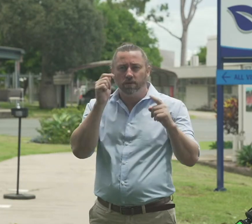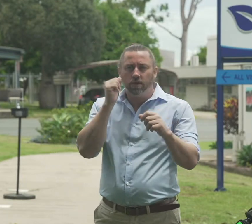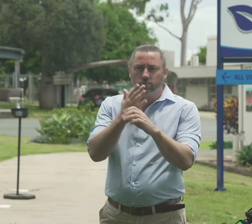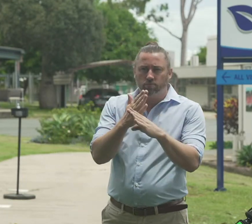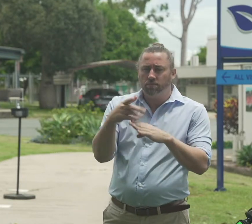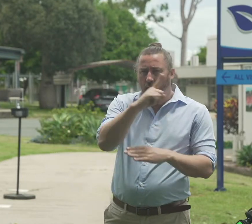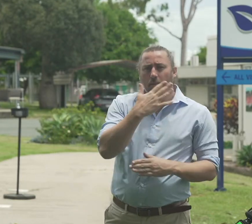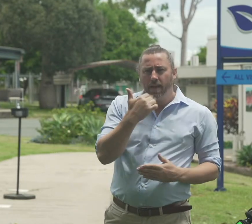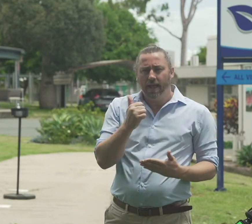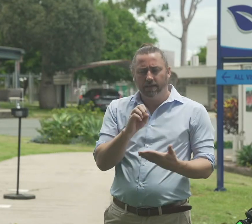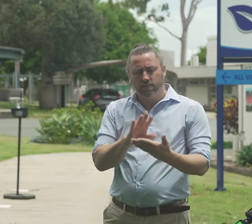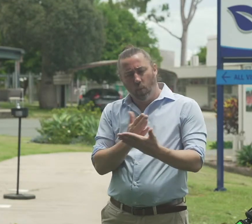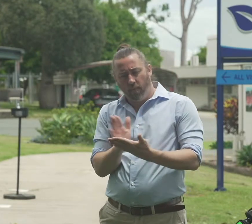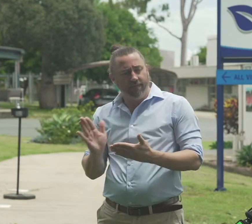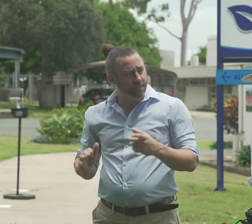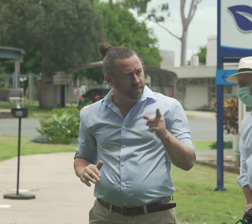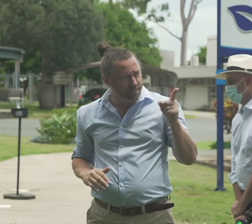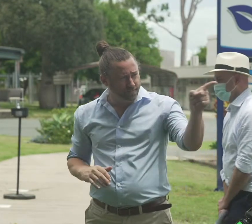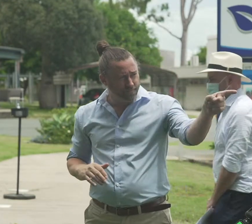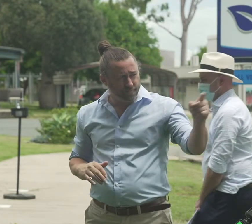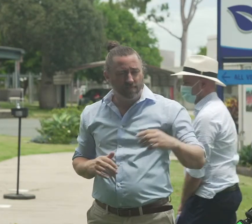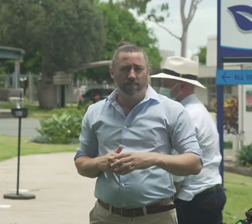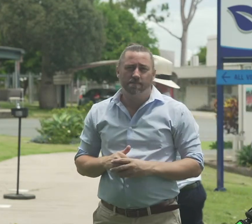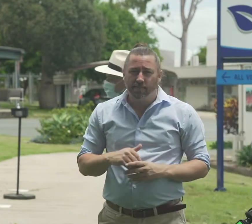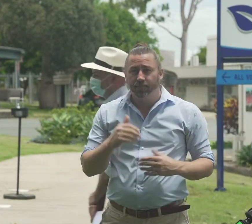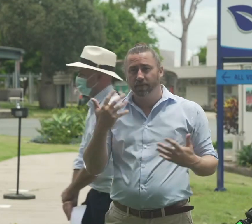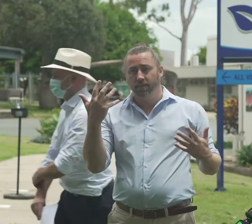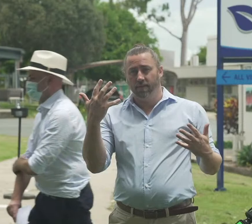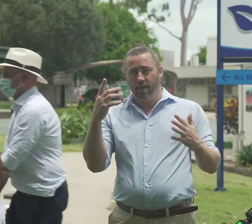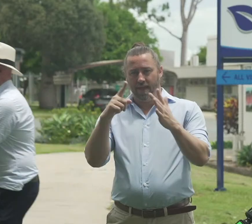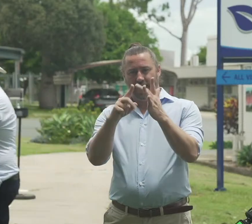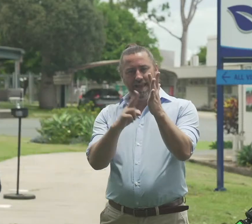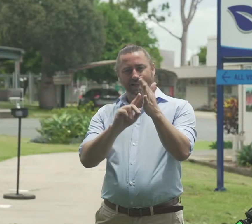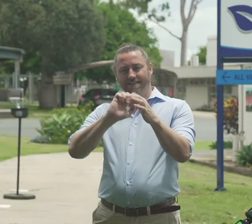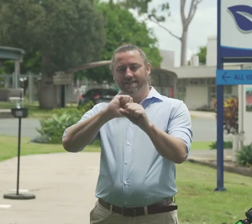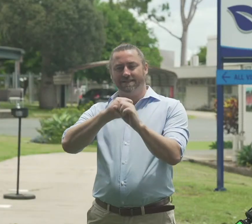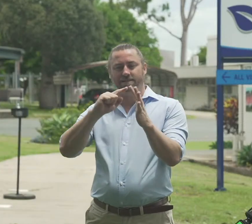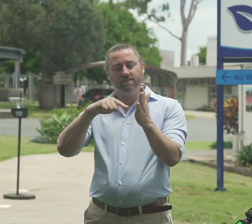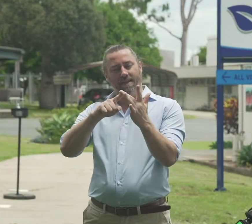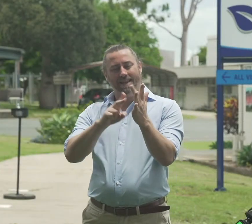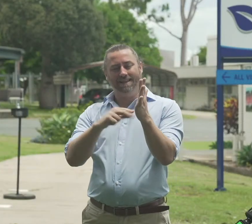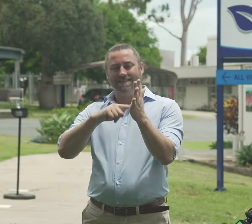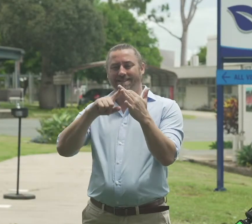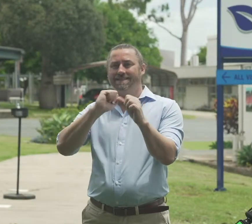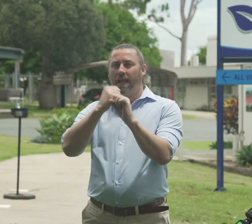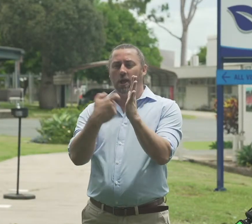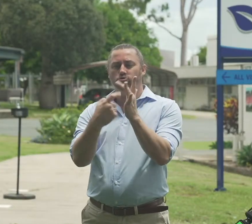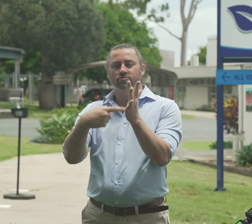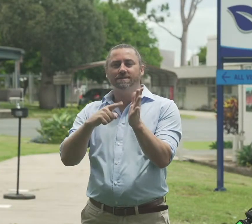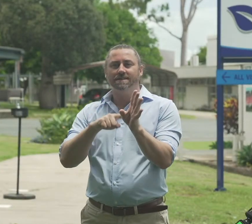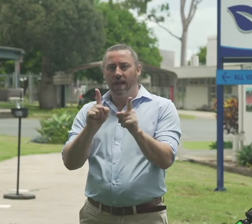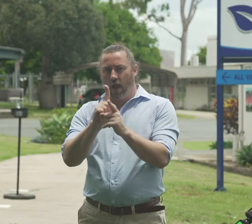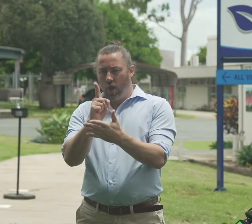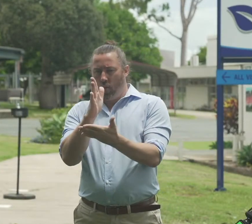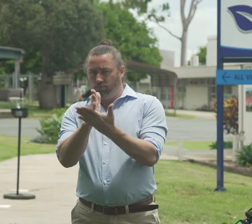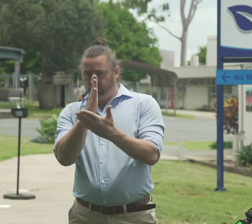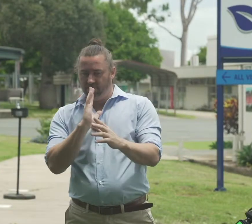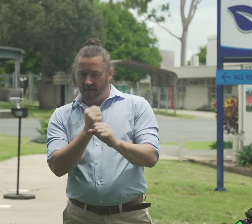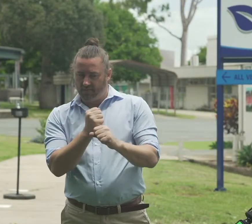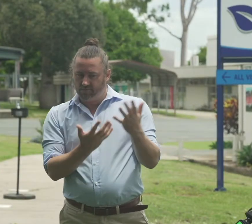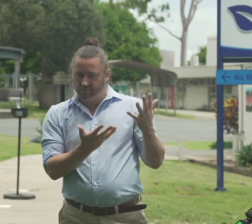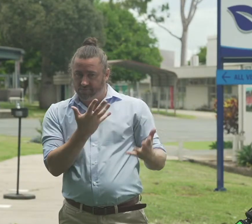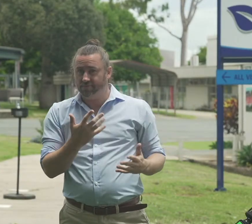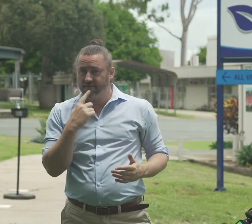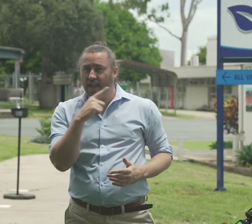board. A Labor backbencher says the growing question of integrity is the most concerning thing your government has faced, adding that where there's smoke,